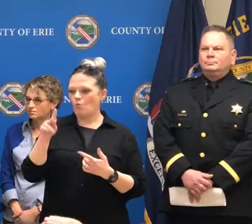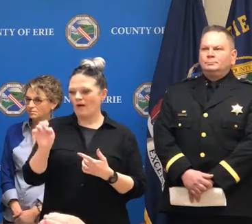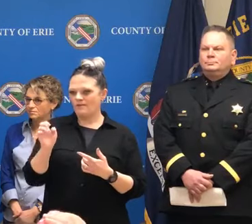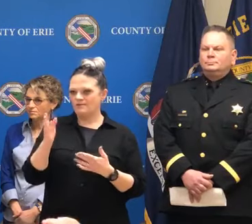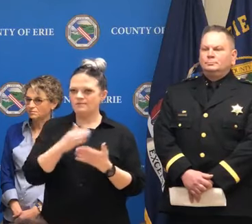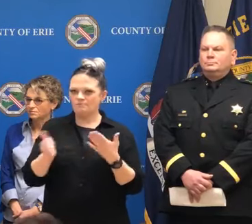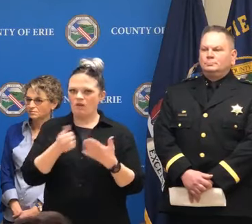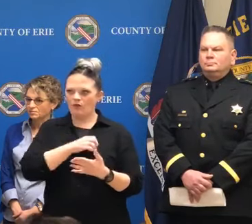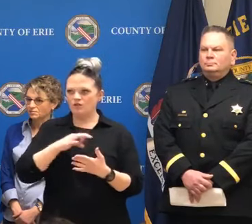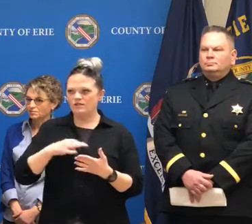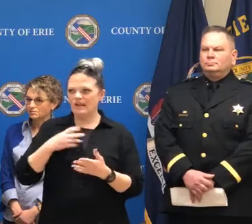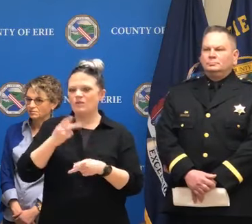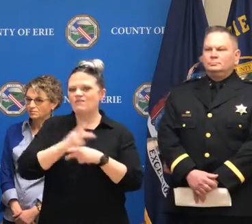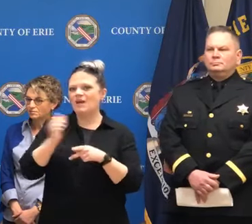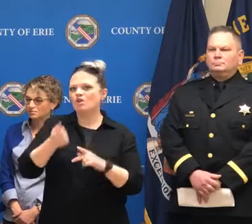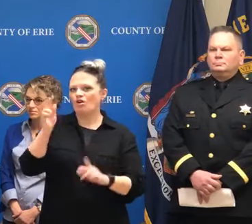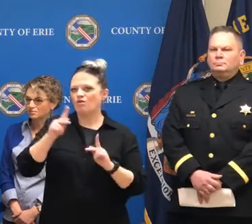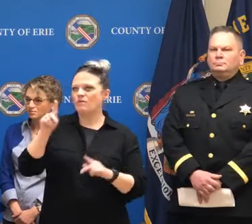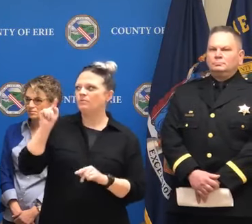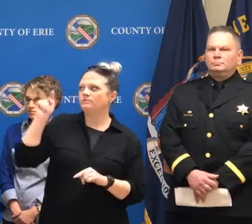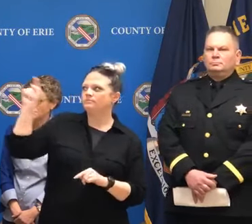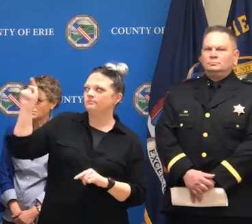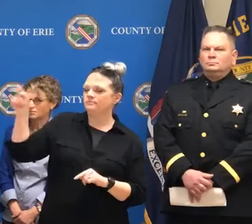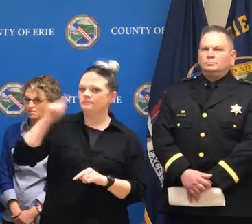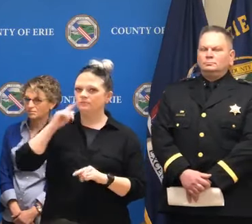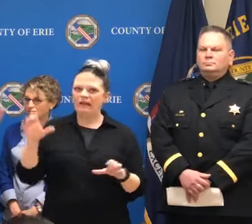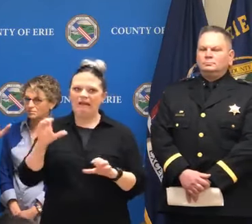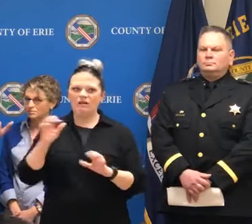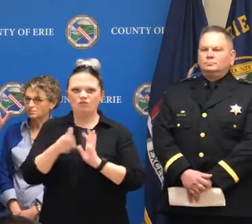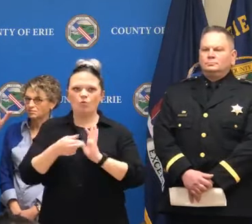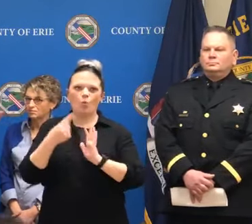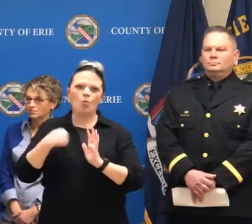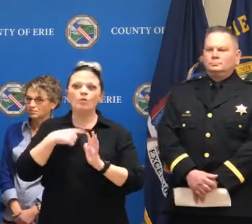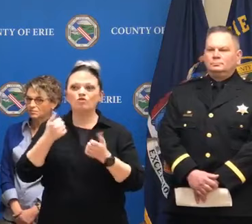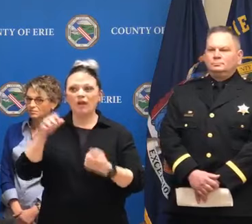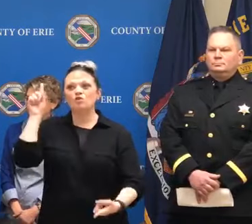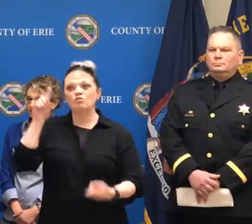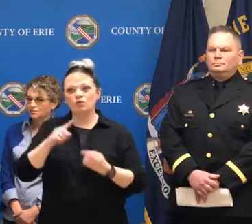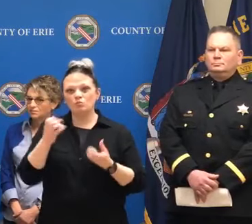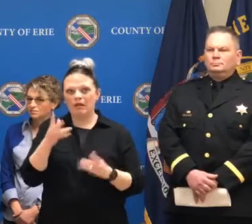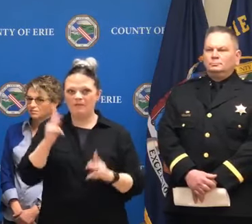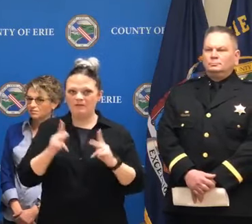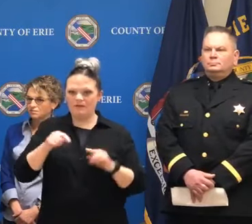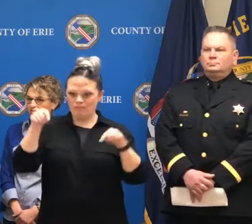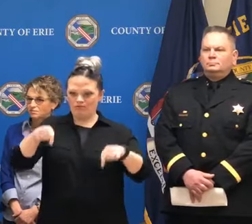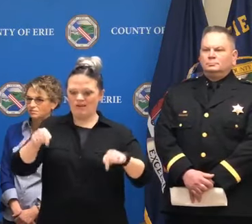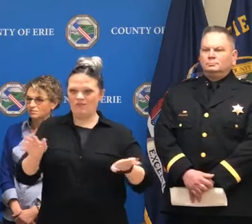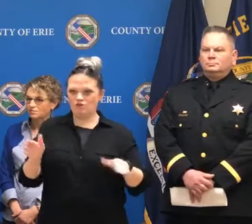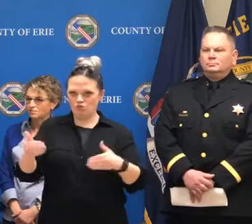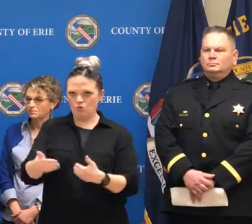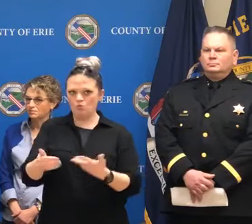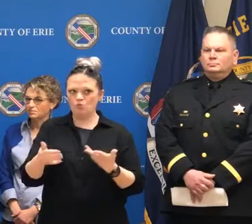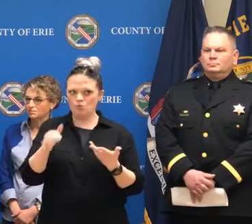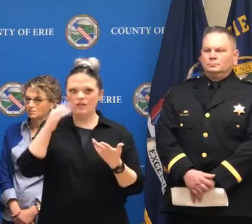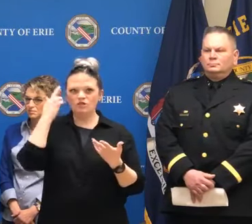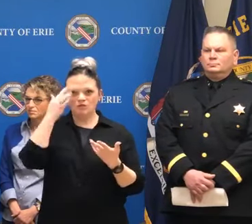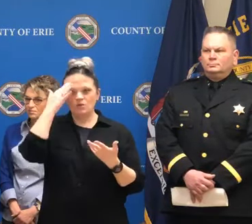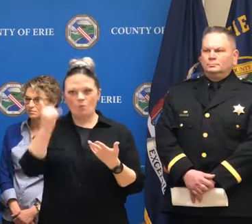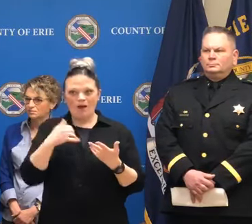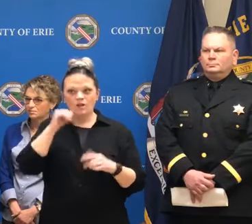some other commissioners out of the room and that are here and doing active role because we're trying to reduce the number of people in this room. And that's one of the reasons why we're